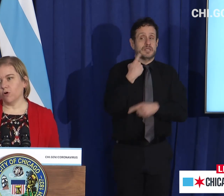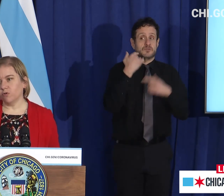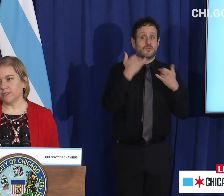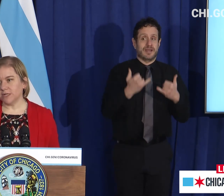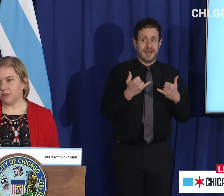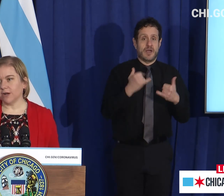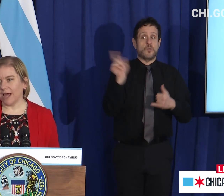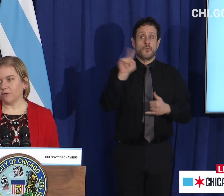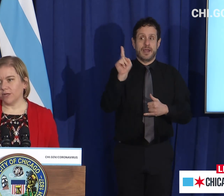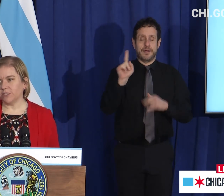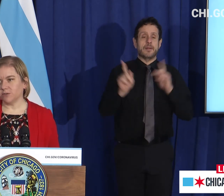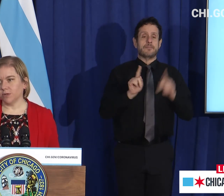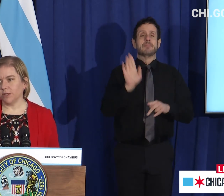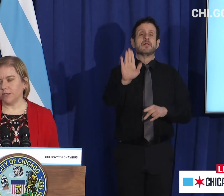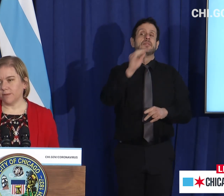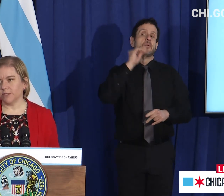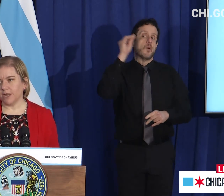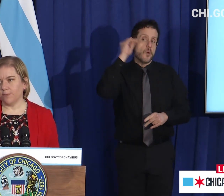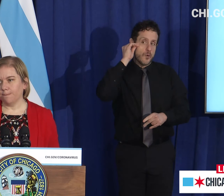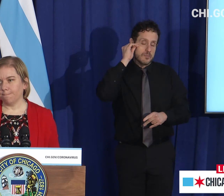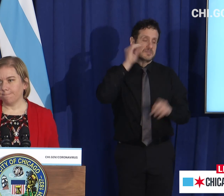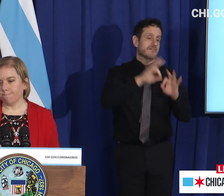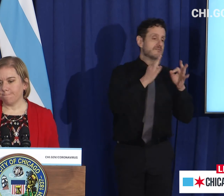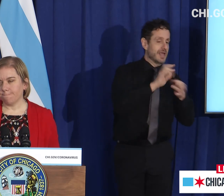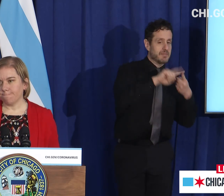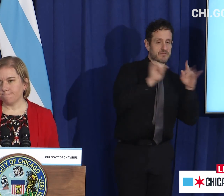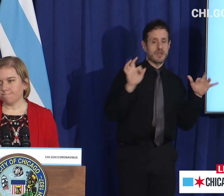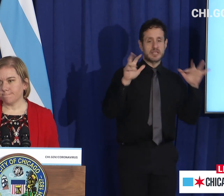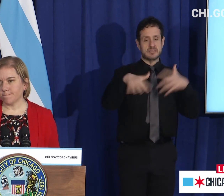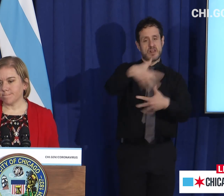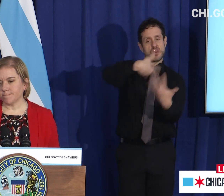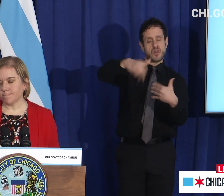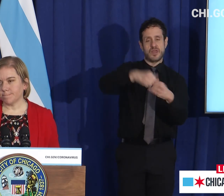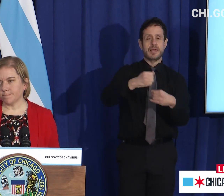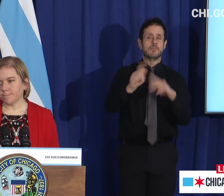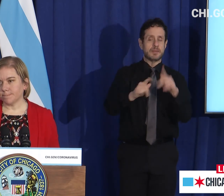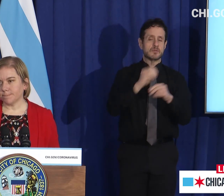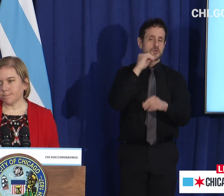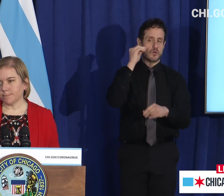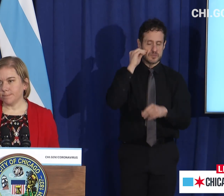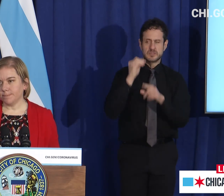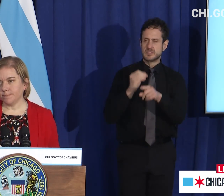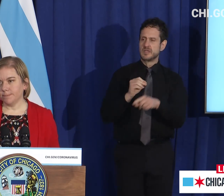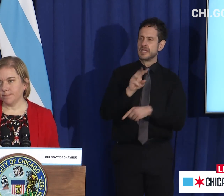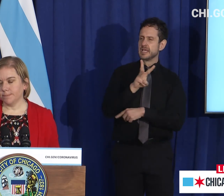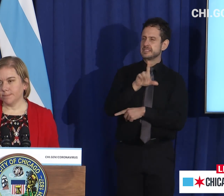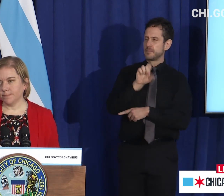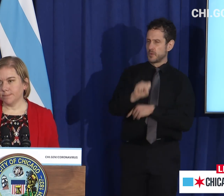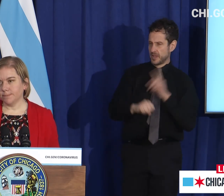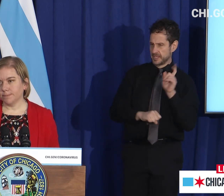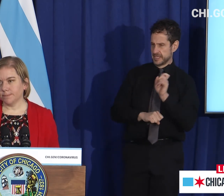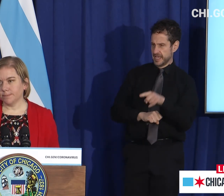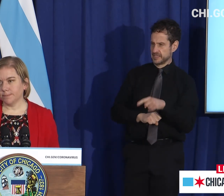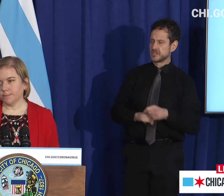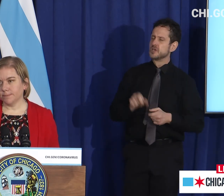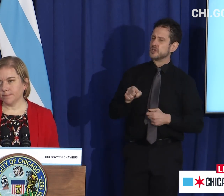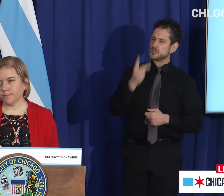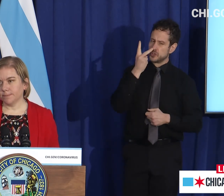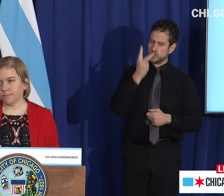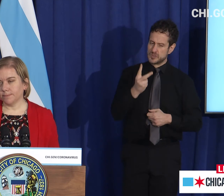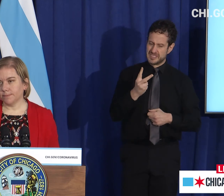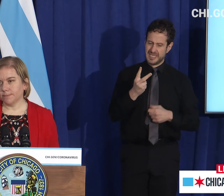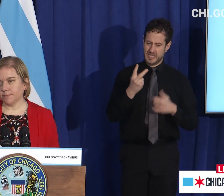own homes and in their gatherings to really double down. So Michelle Gallardo is asking from WLS, do you see this